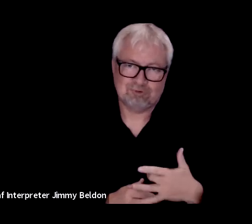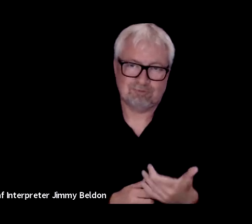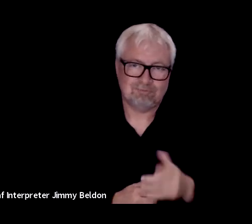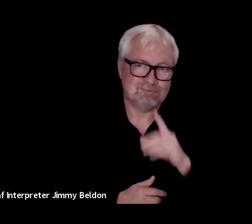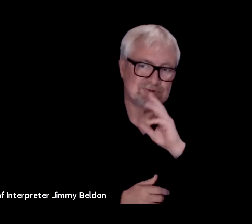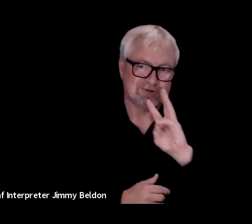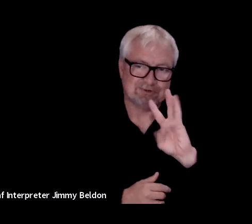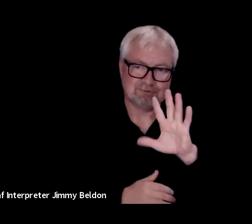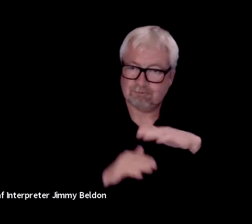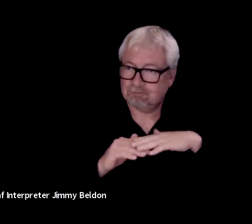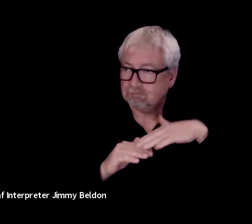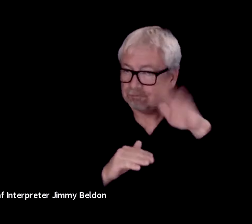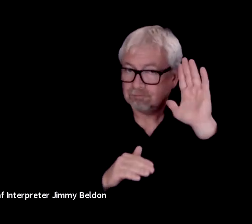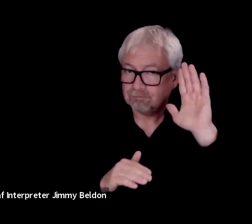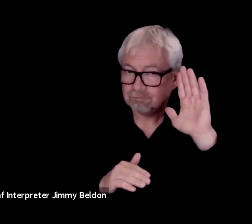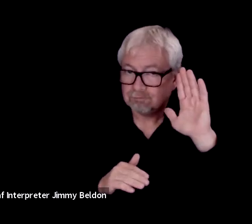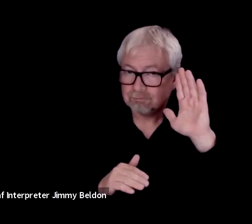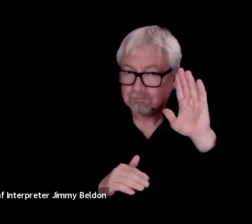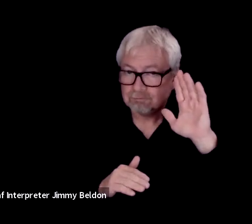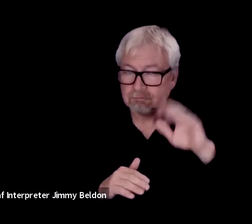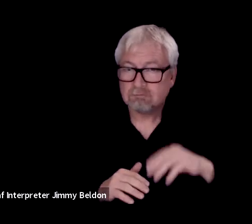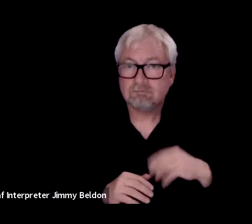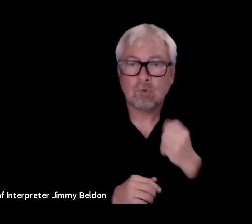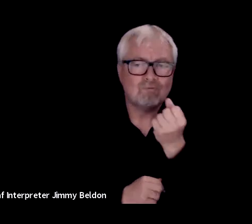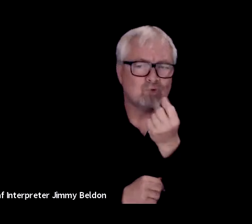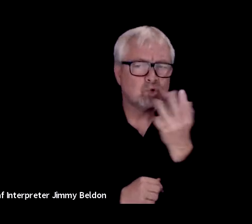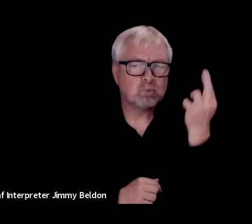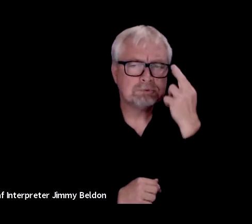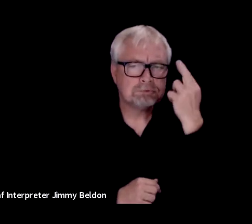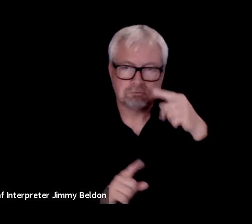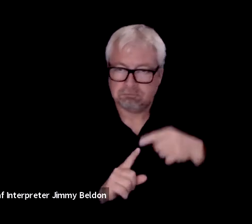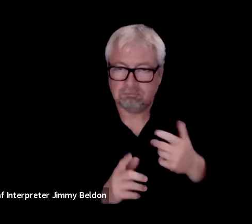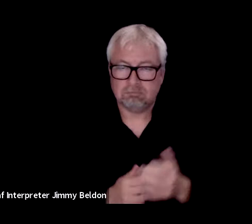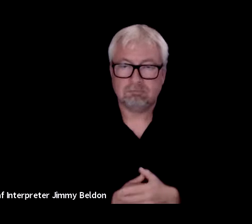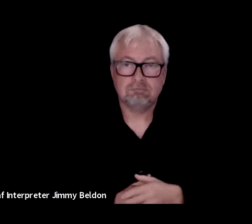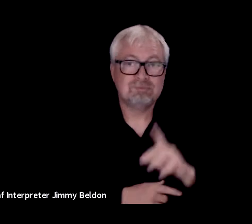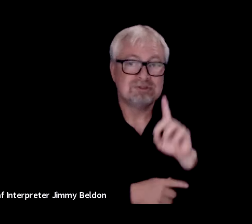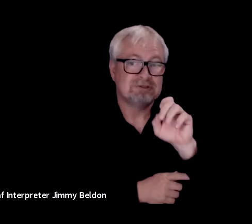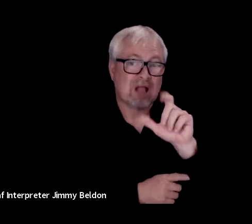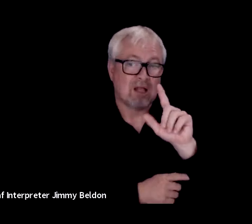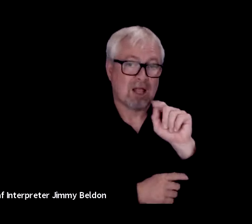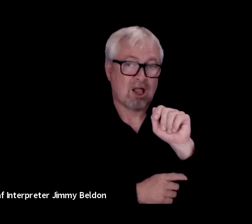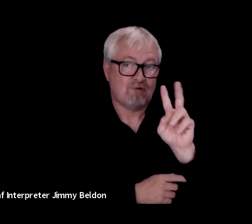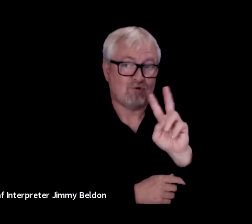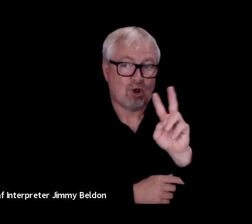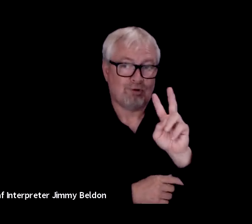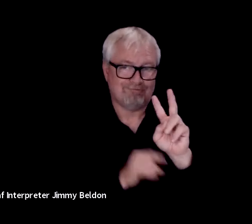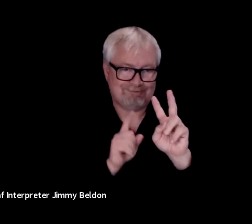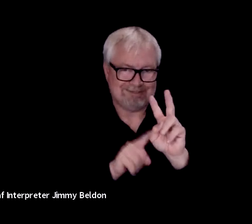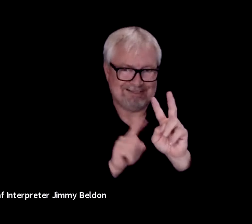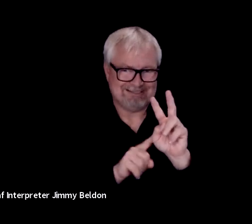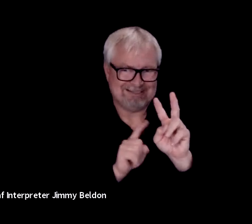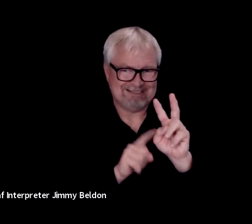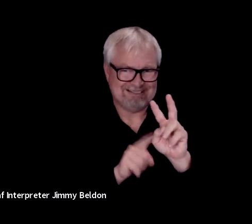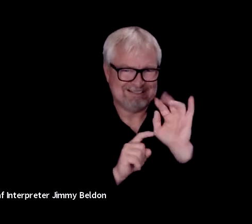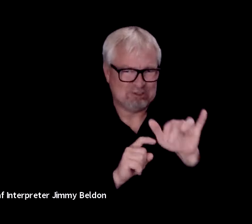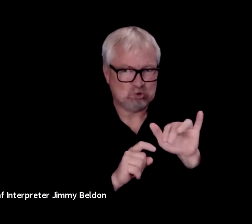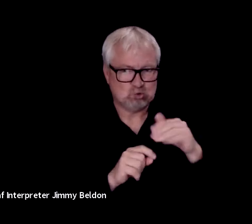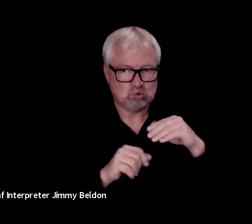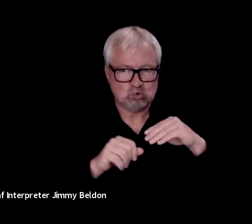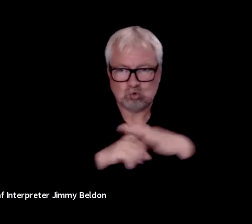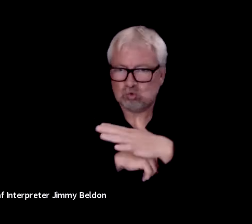variant itself and its different properties, and the fact that folks over 65 were among the